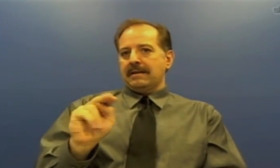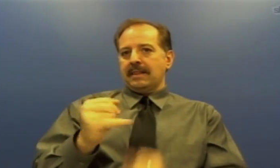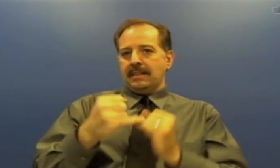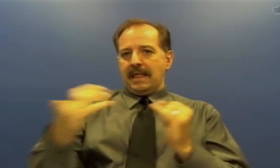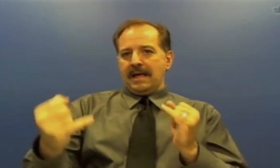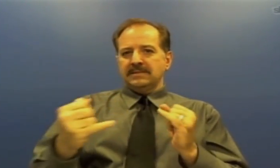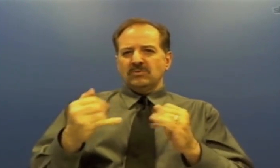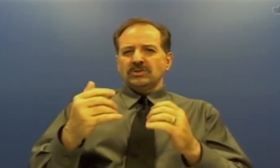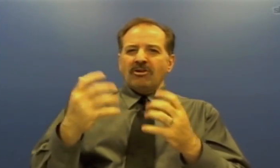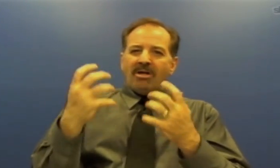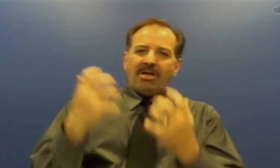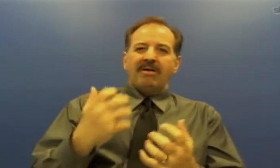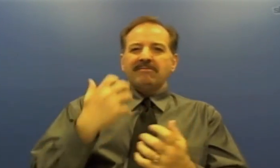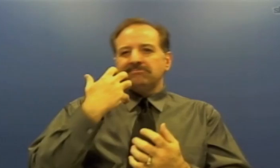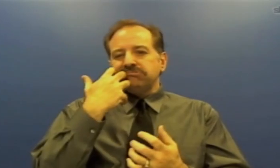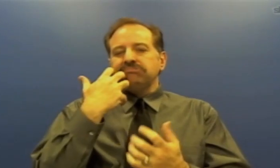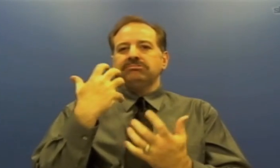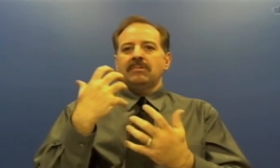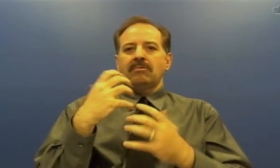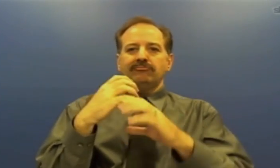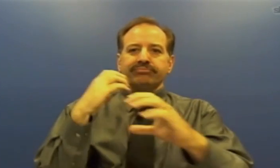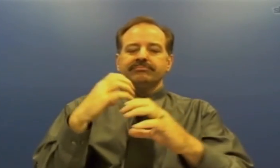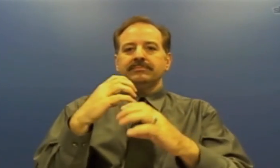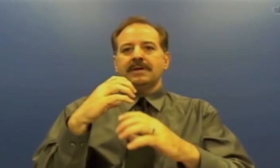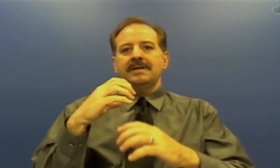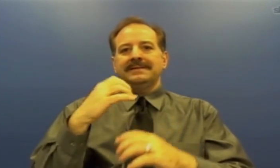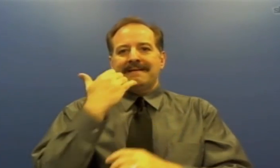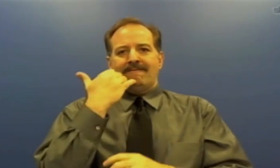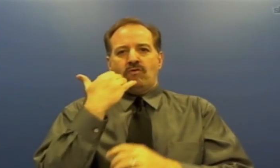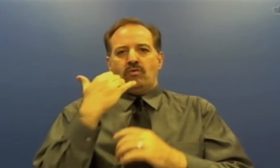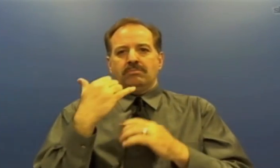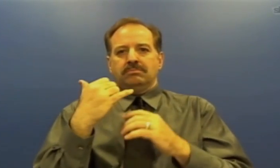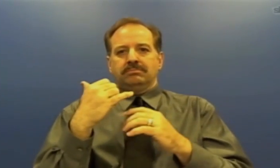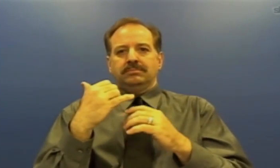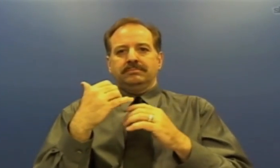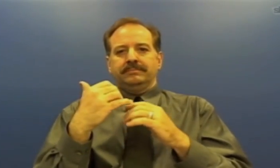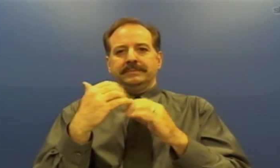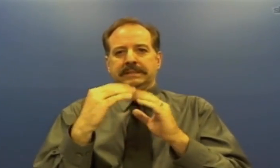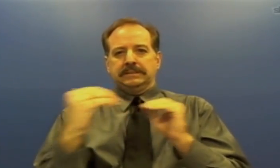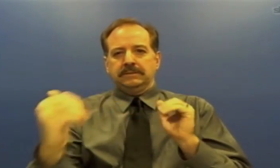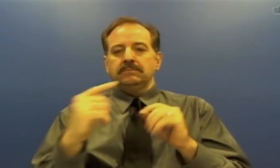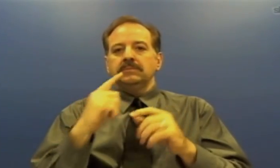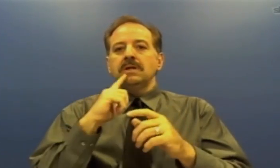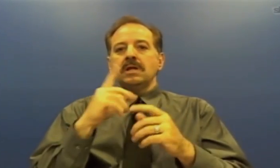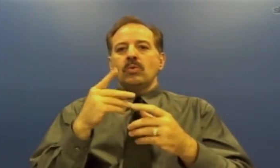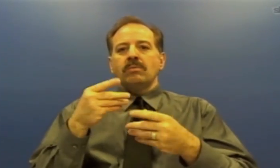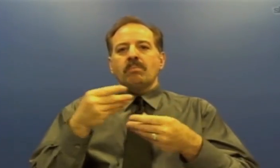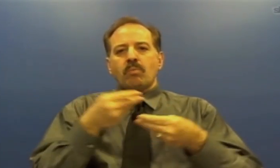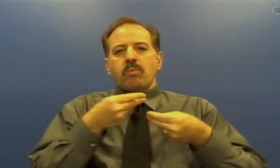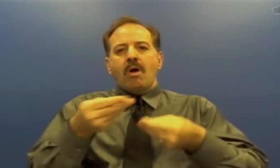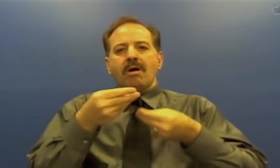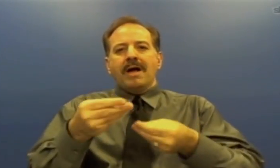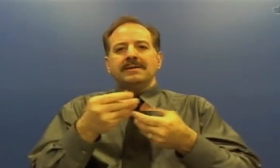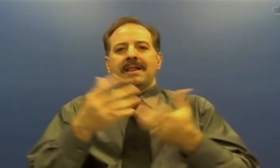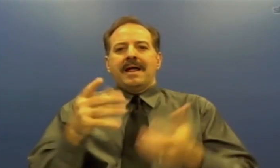was ISDN lines, or run through ISDN lines. They were pretty cumbersome cables, and the phone system had to be tapped